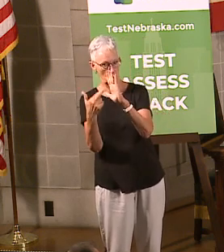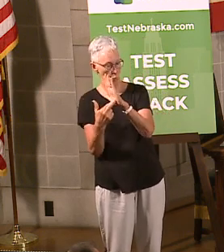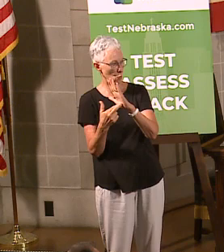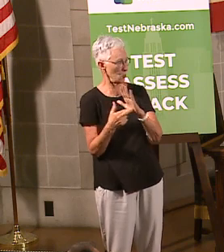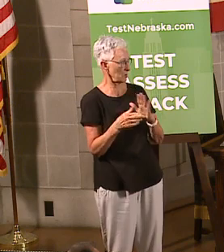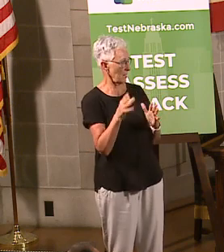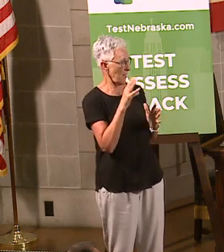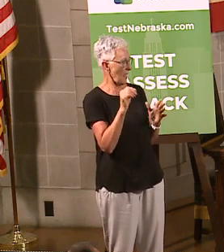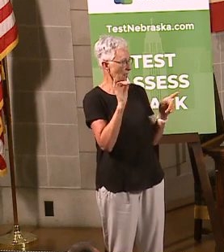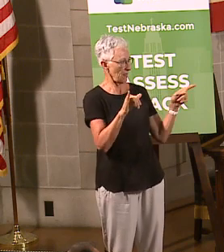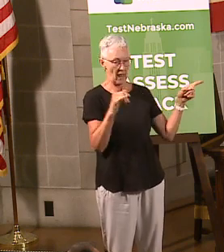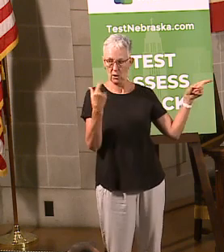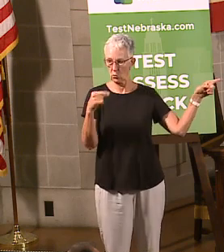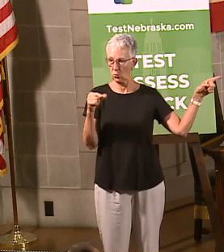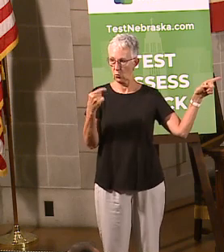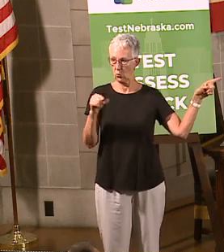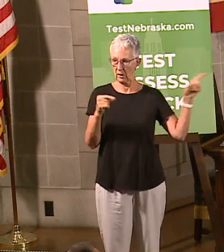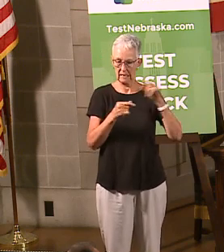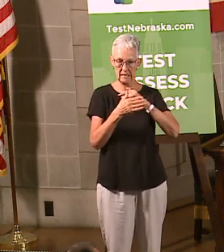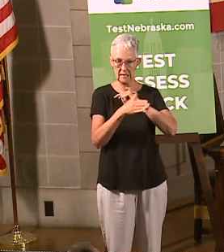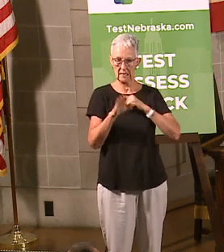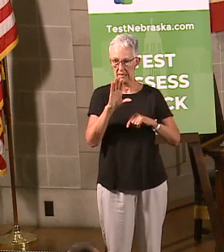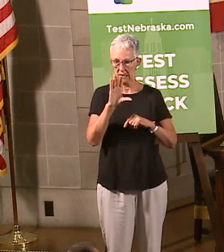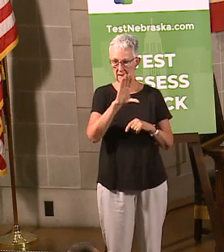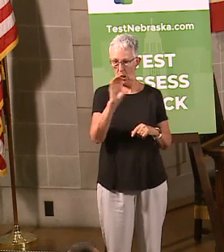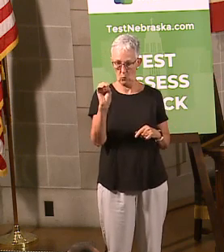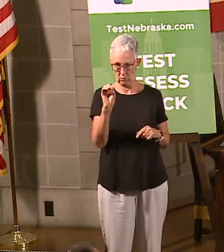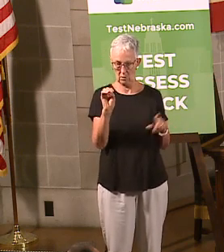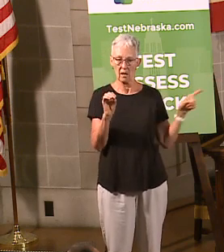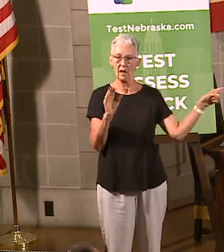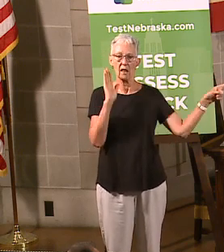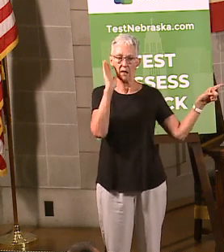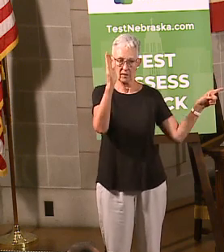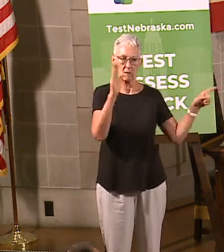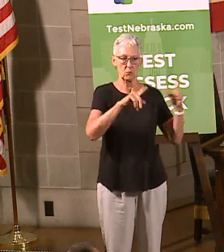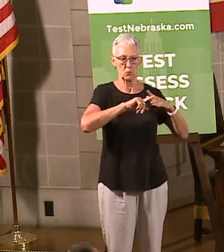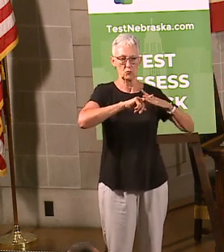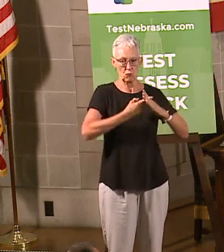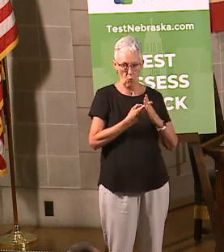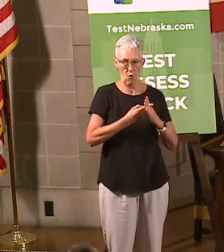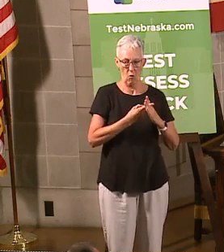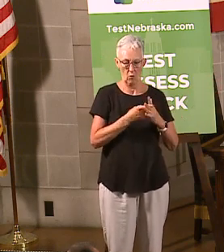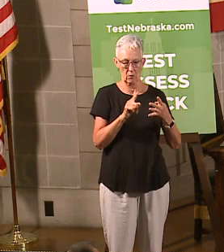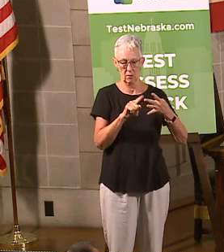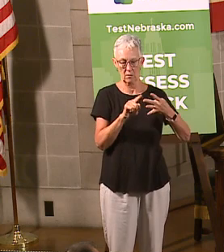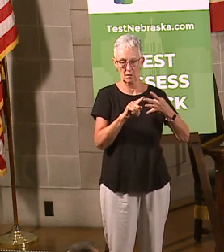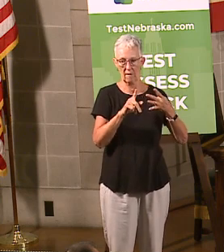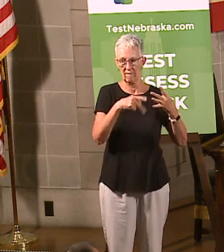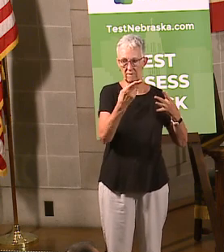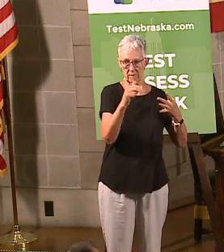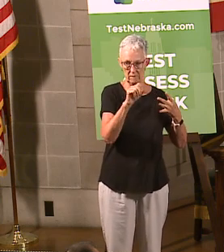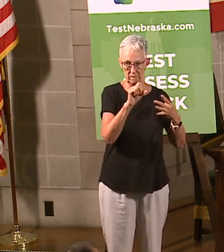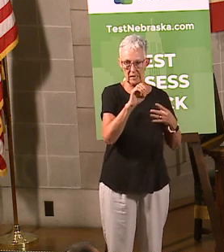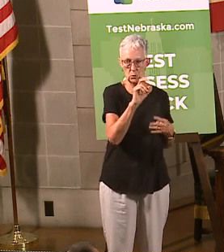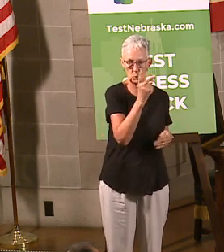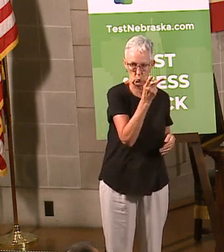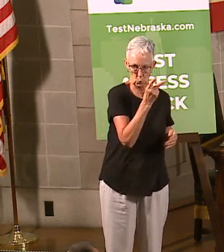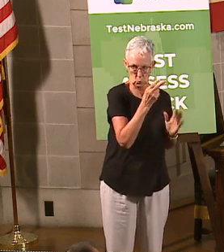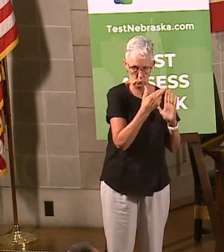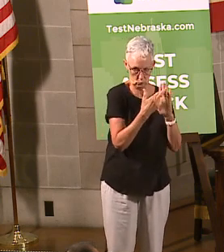County, those that are in phase 1 right now, they will be moving to phase 2 on June 22nd. So